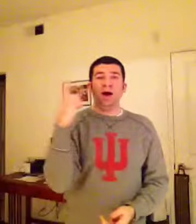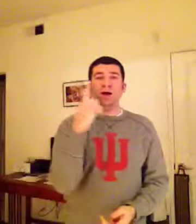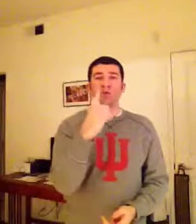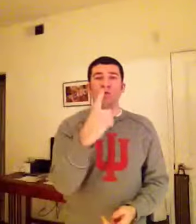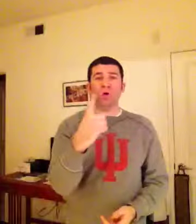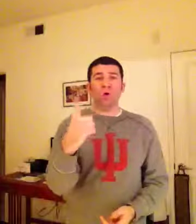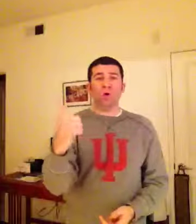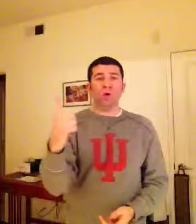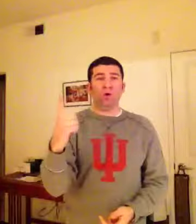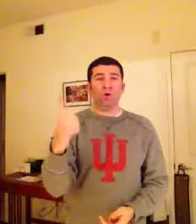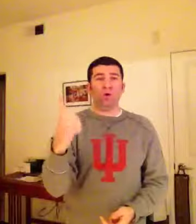Ve'al Kol